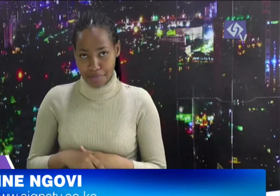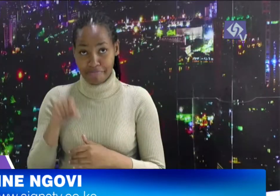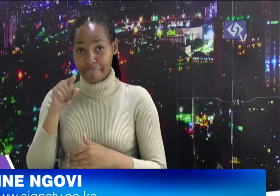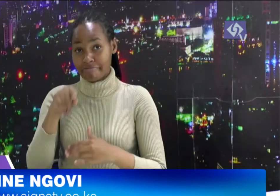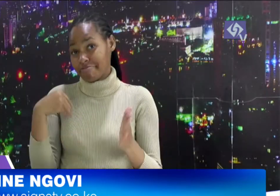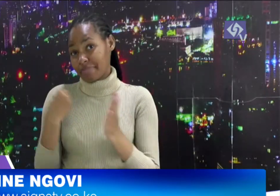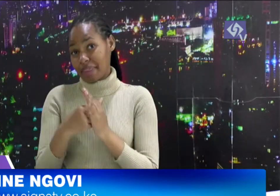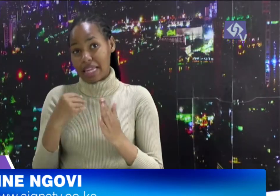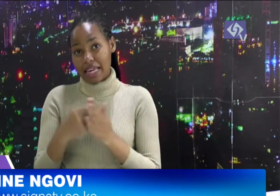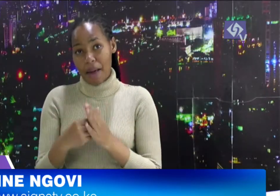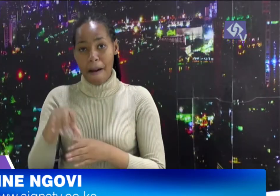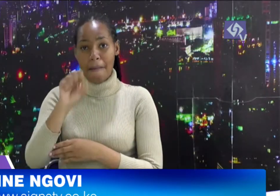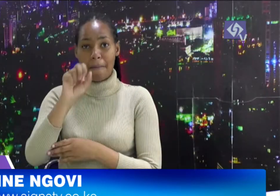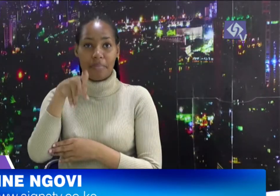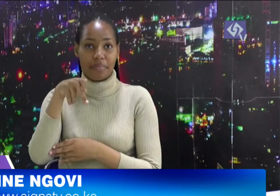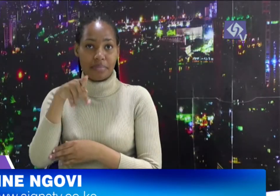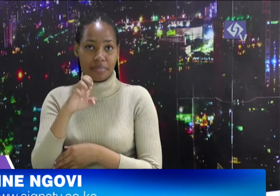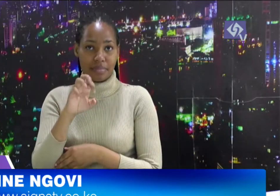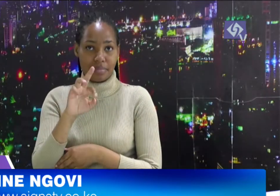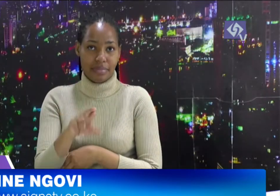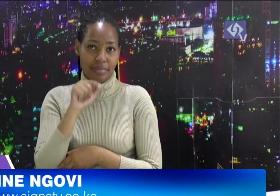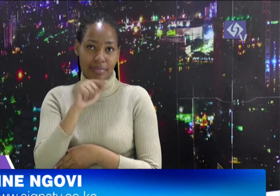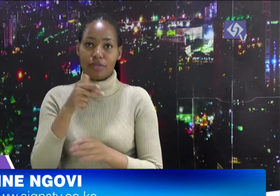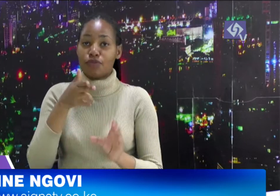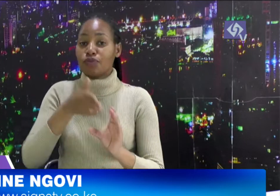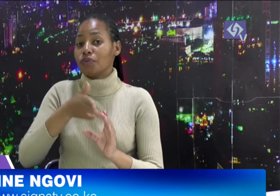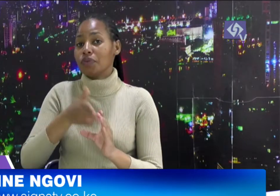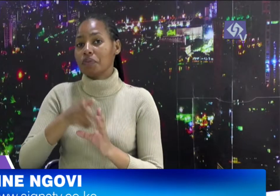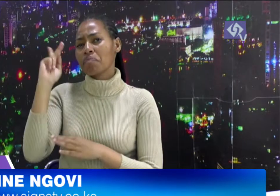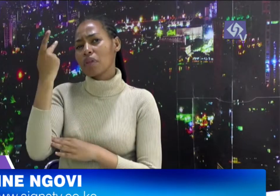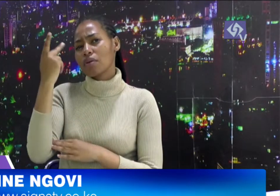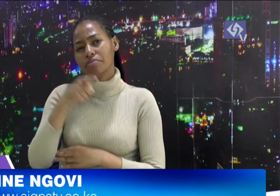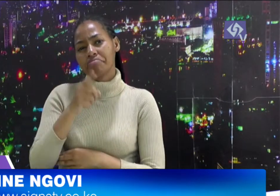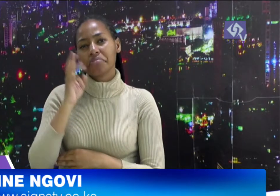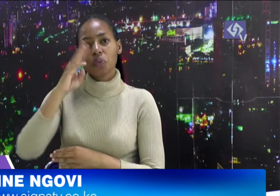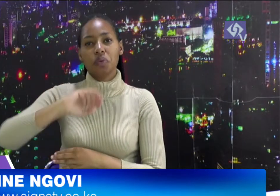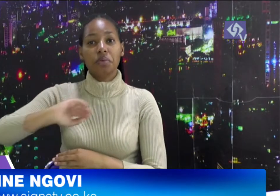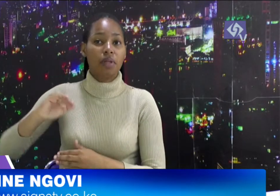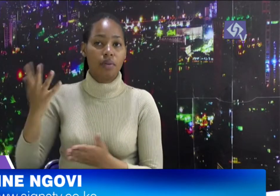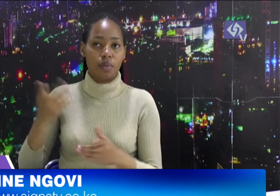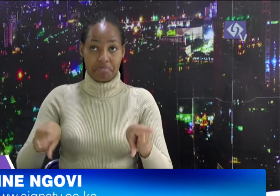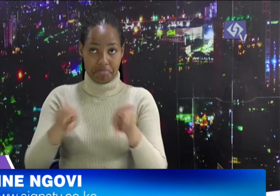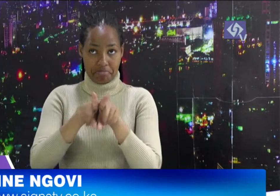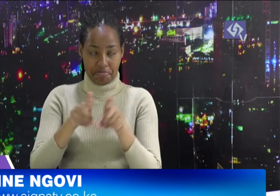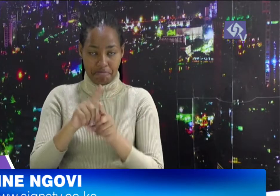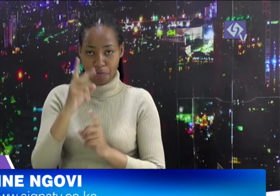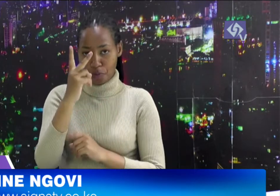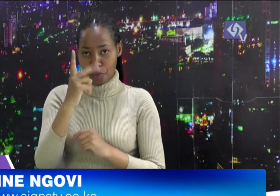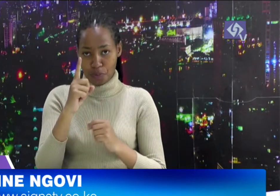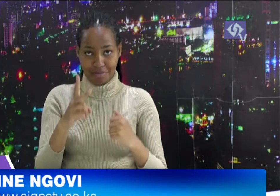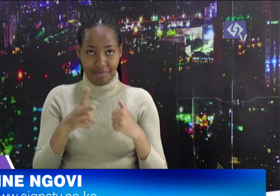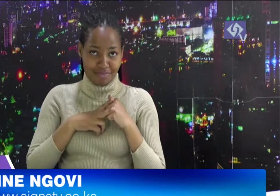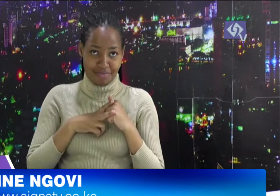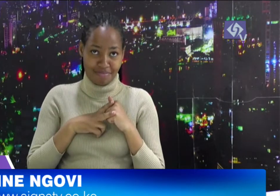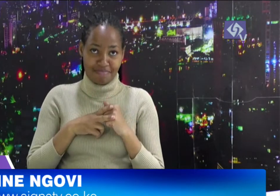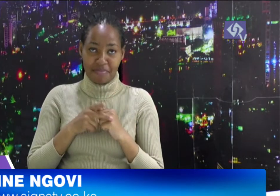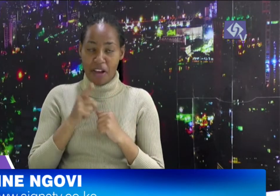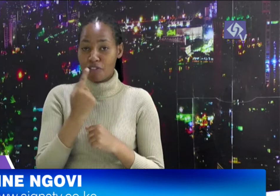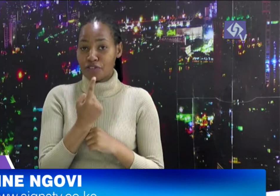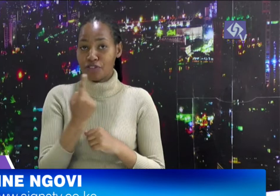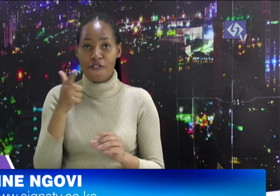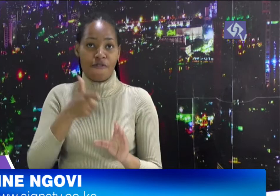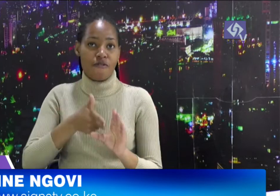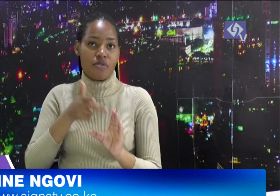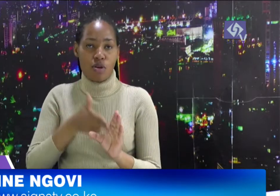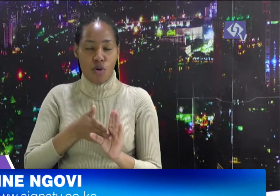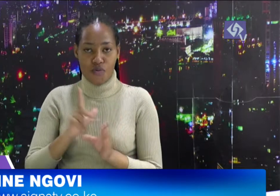On to our last news item. The price of super petrol in Kenya will remain the same as